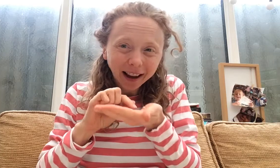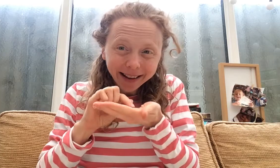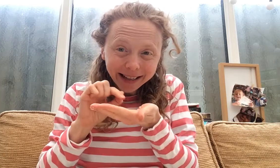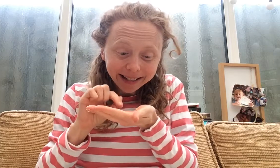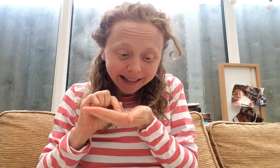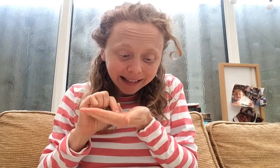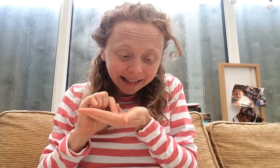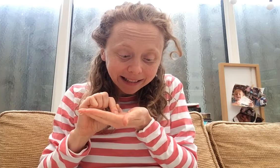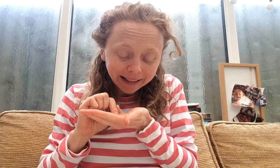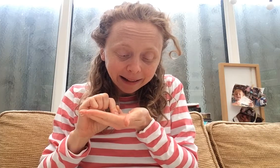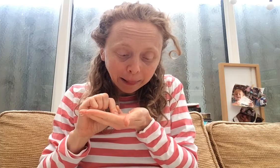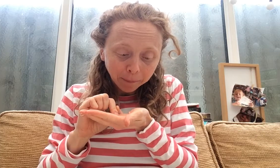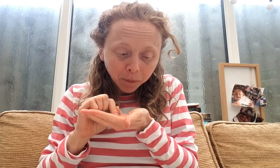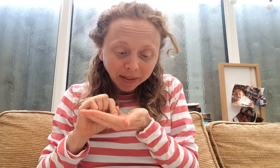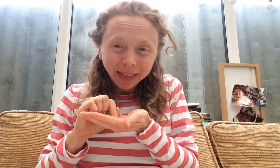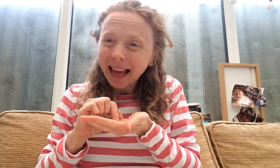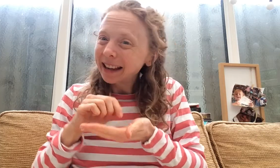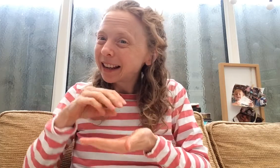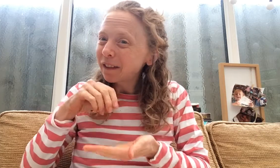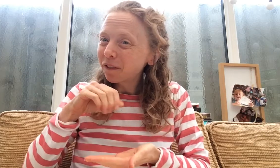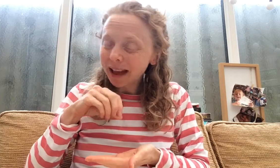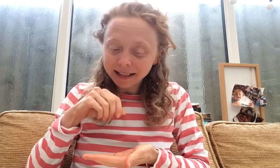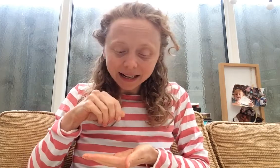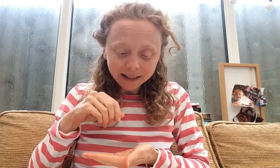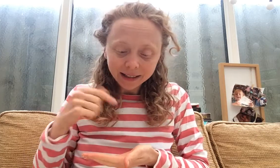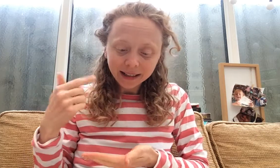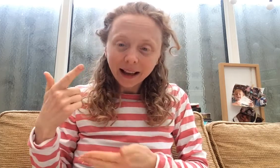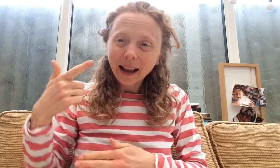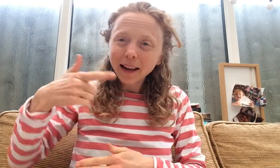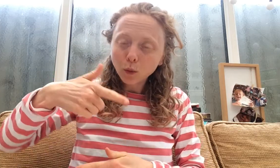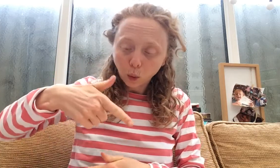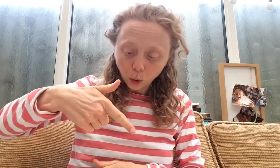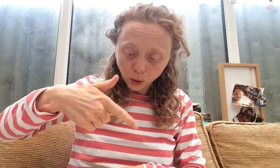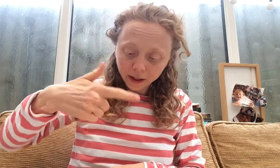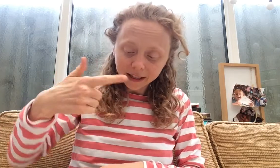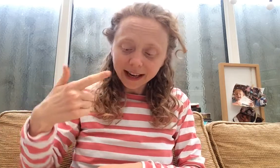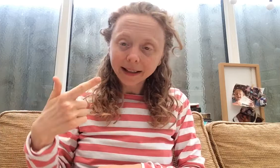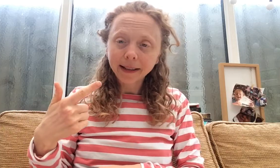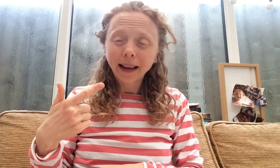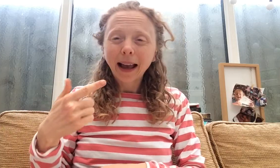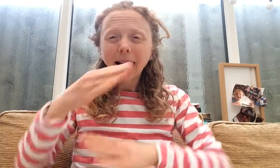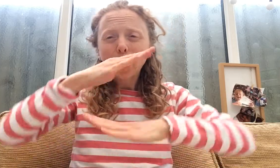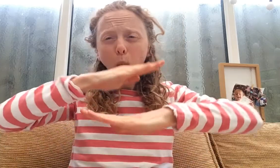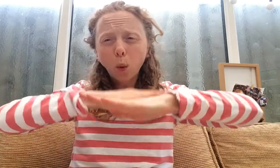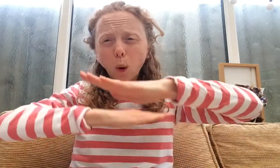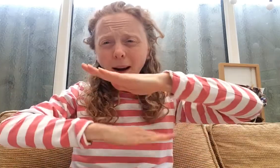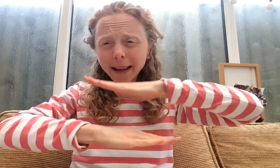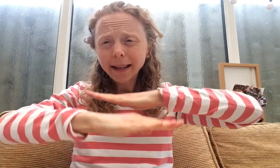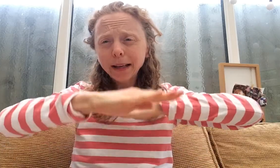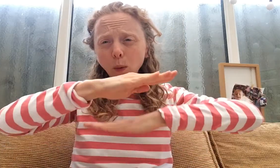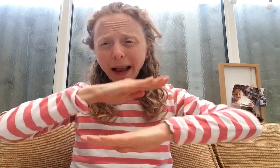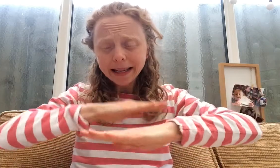tiny seed. Then he fed it and watered it and quietly